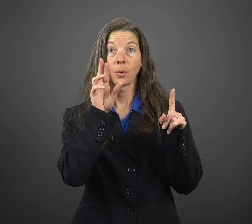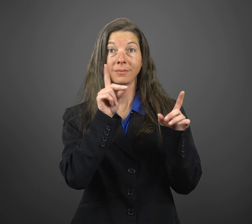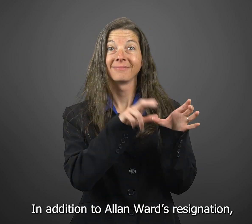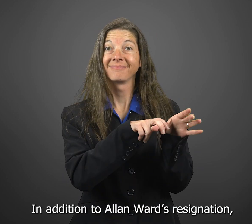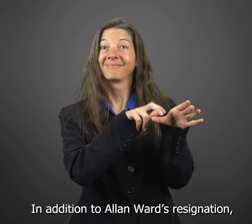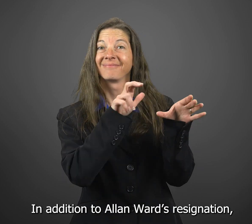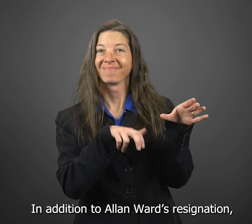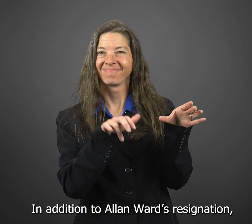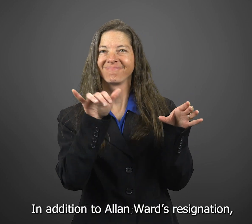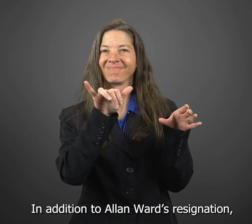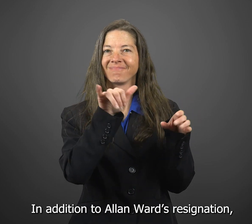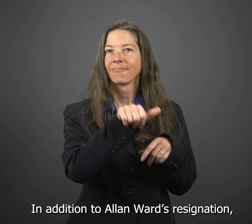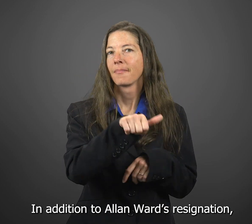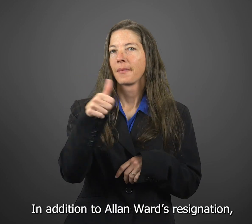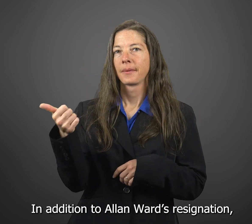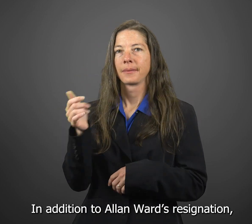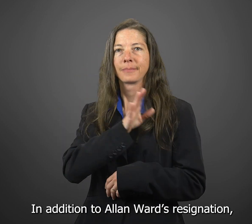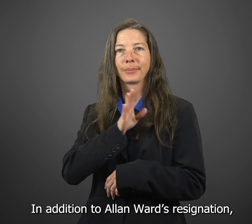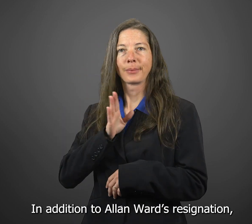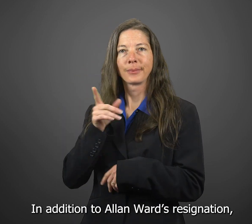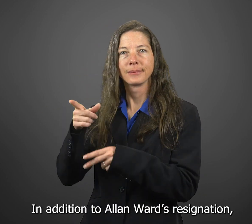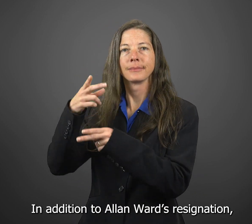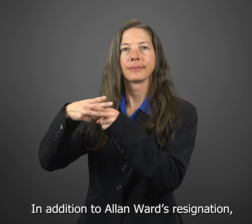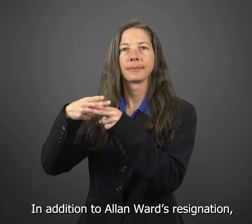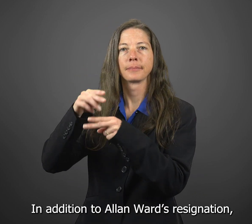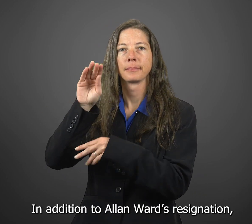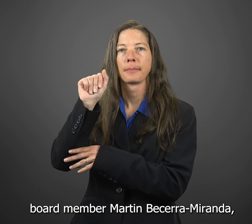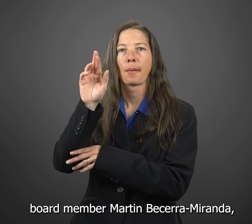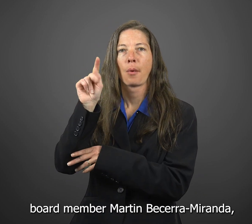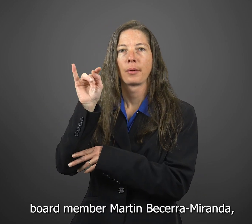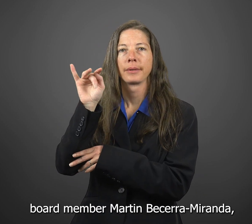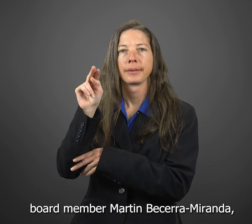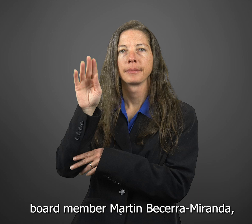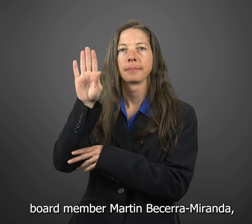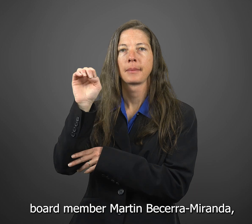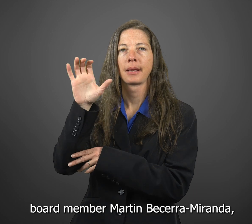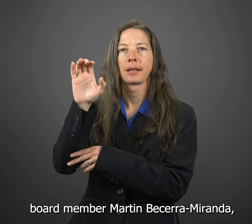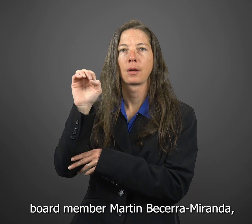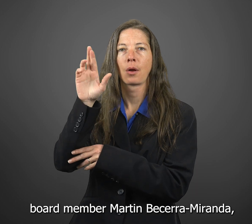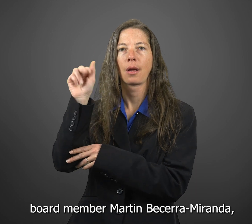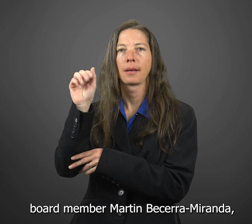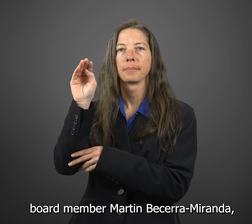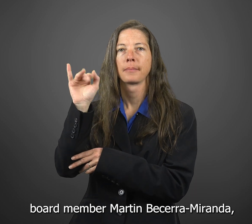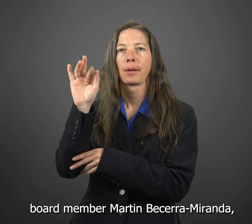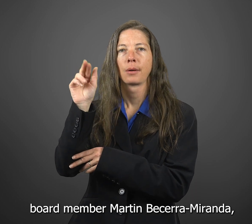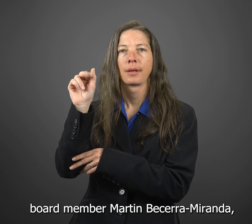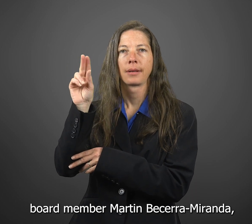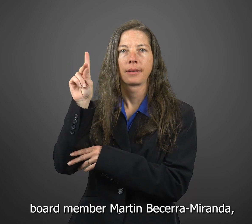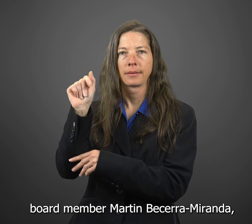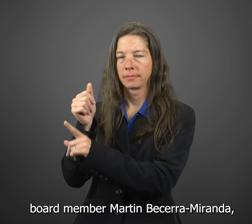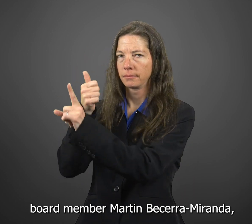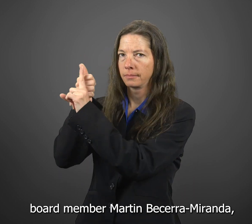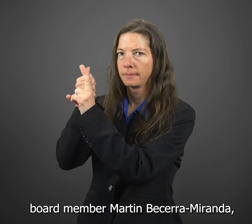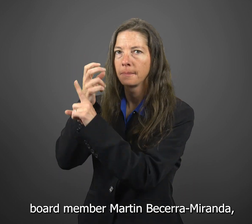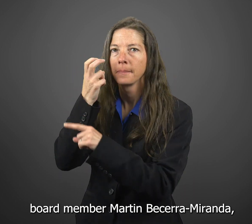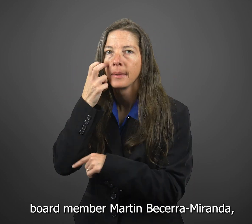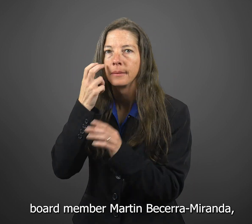In addition to Alan Ward's resignation, board member Martin Becerra Miranda, the